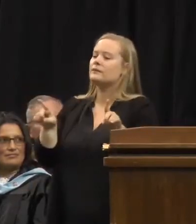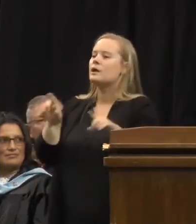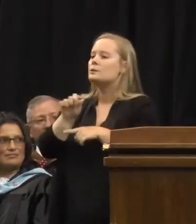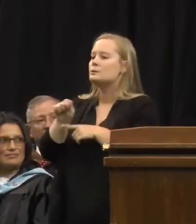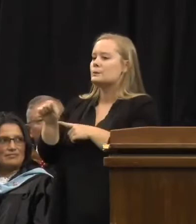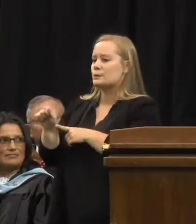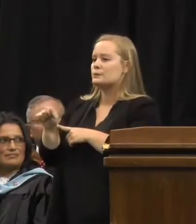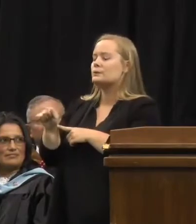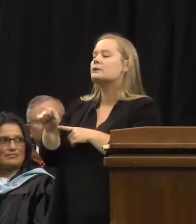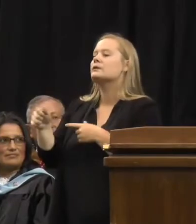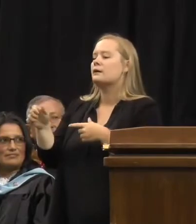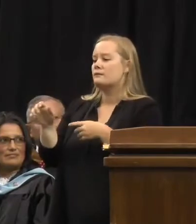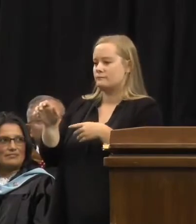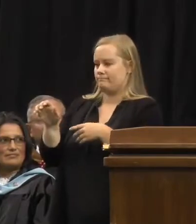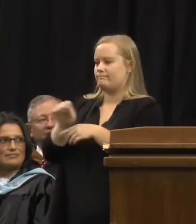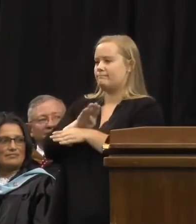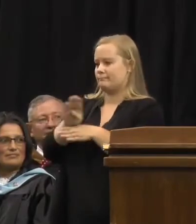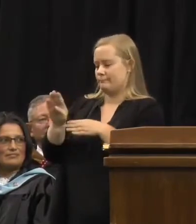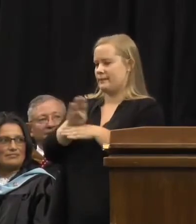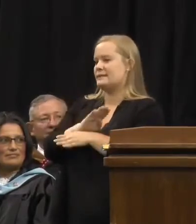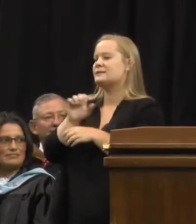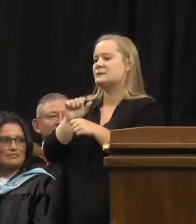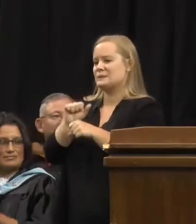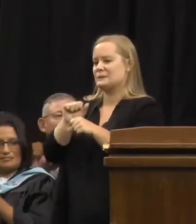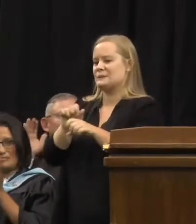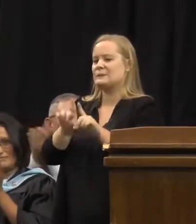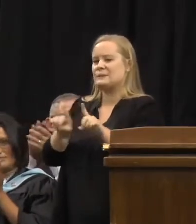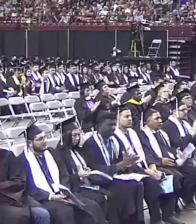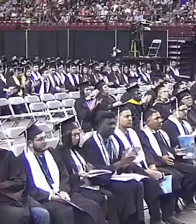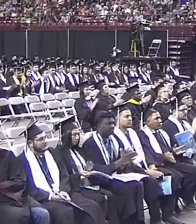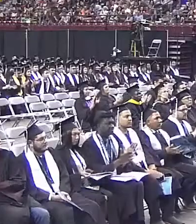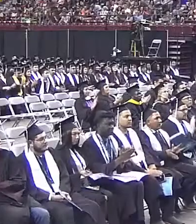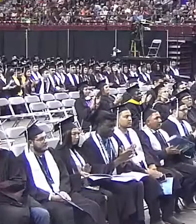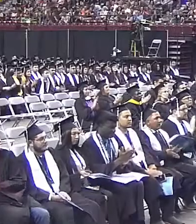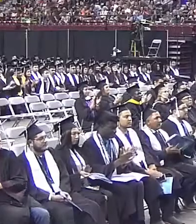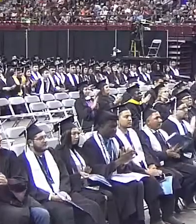Associate of Business Occupations degree, Debbie Moore.